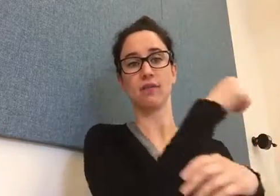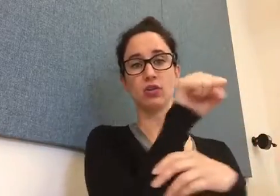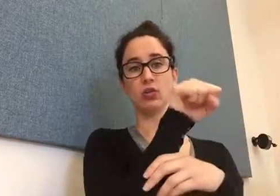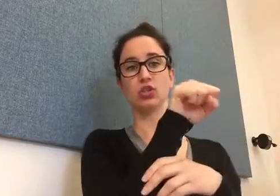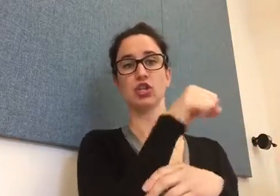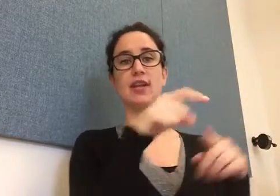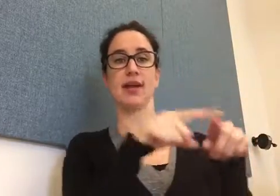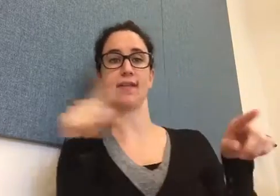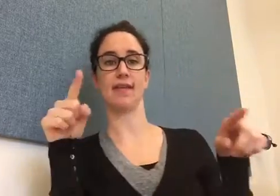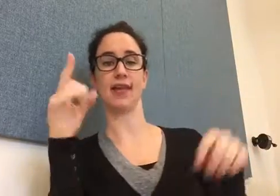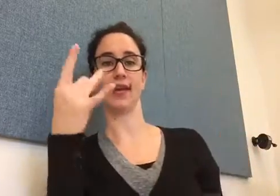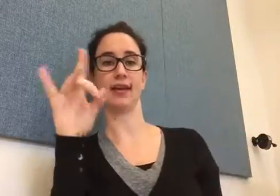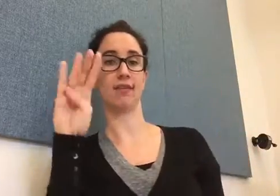1840s.